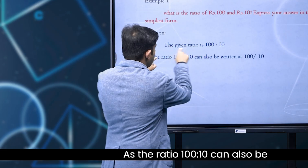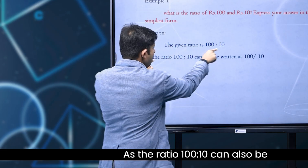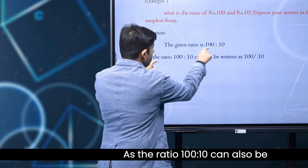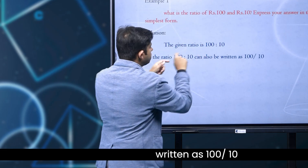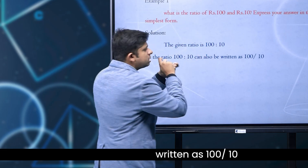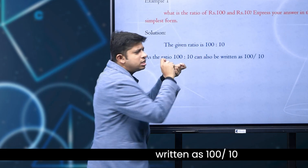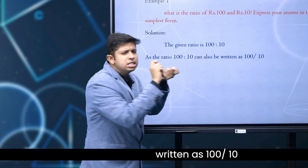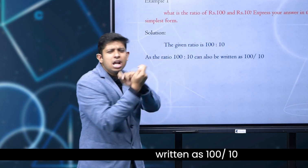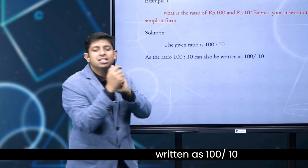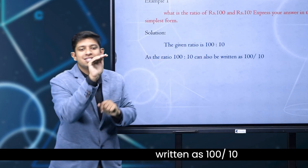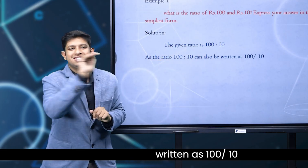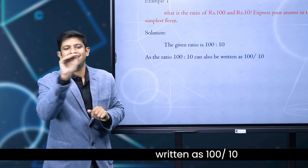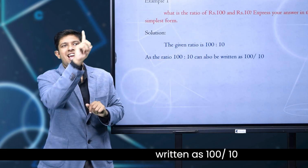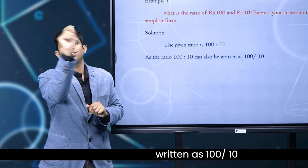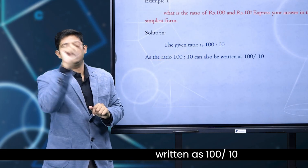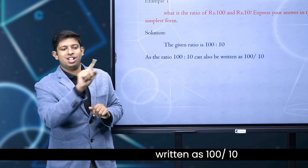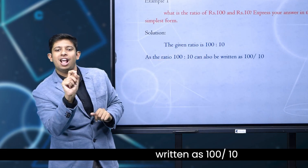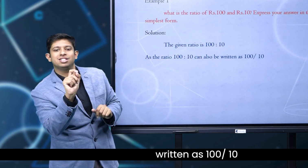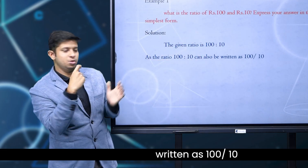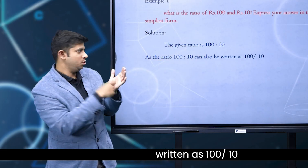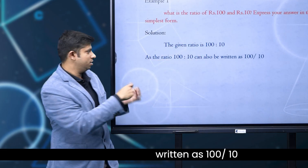also be written as 100/10.